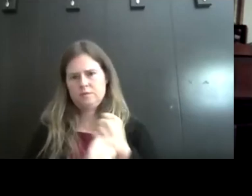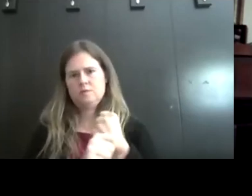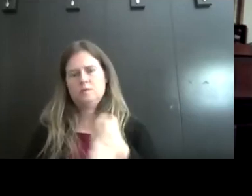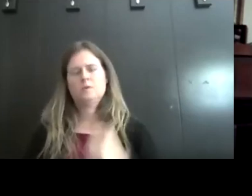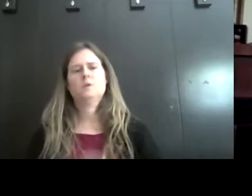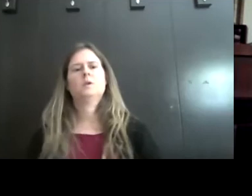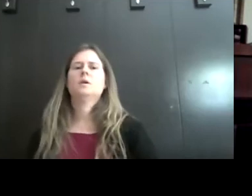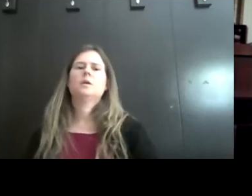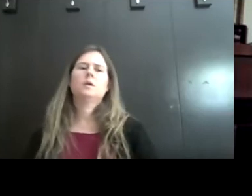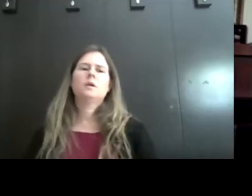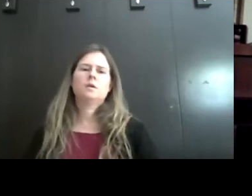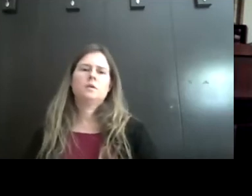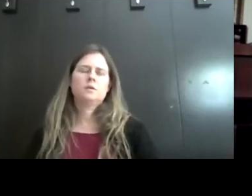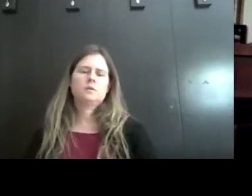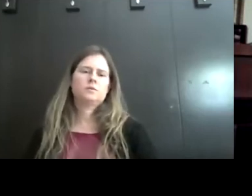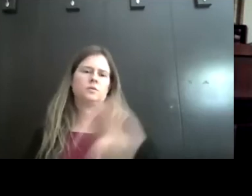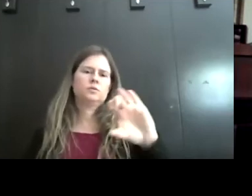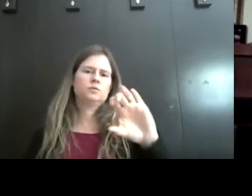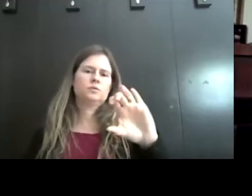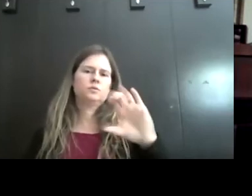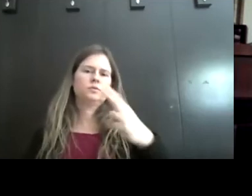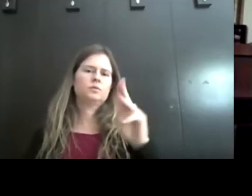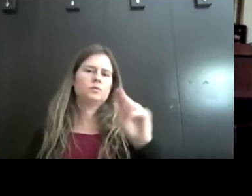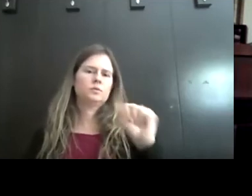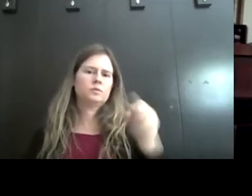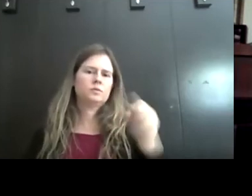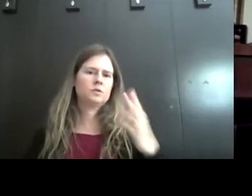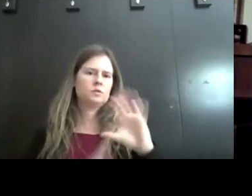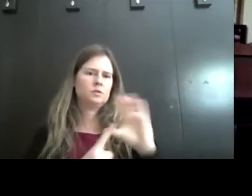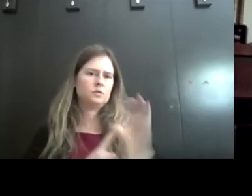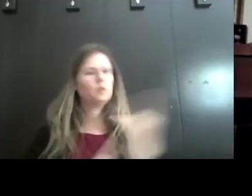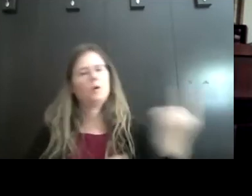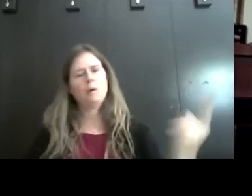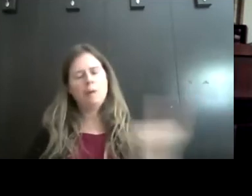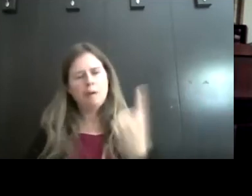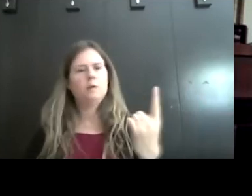And the Chumash are one of those cultures that we've always had women leaders.